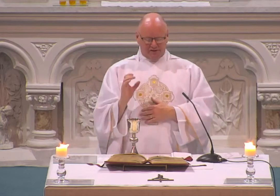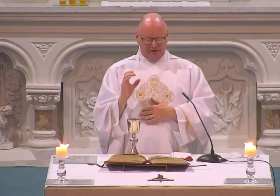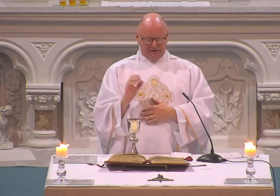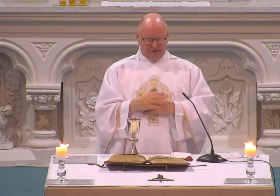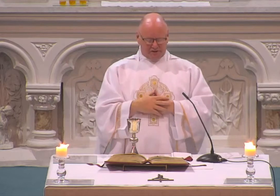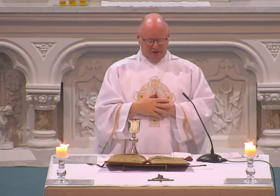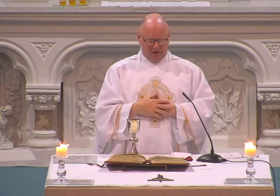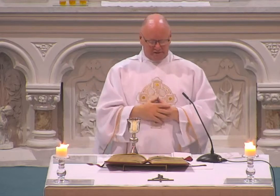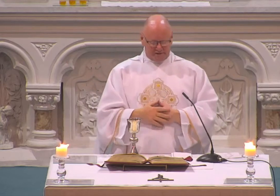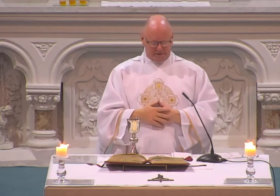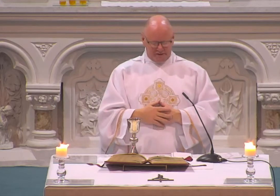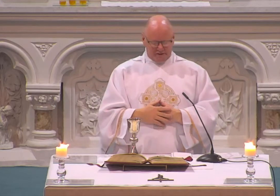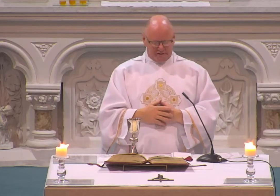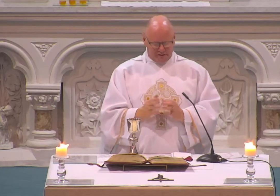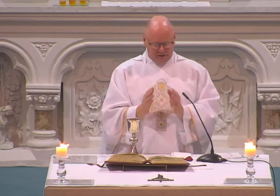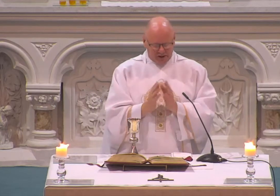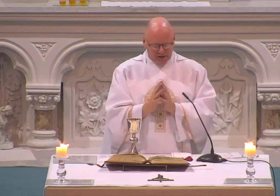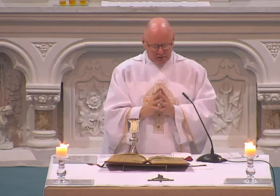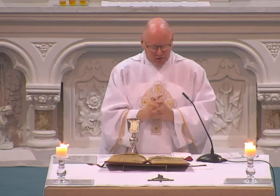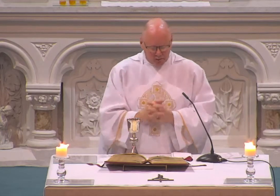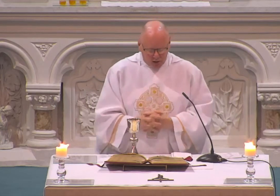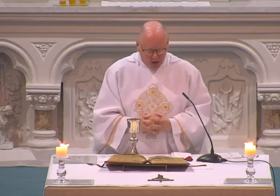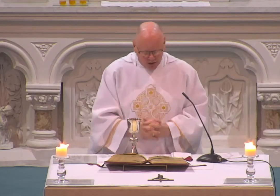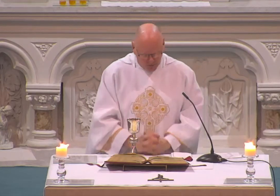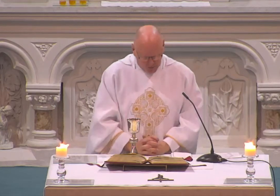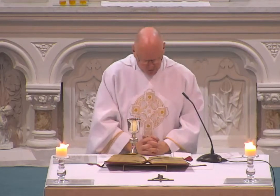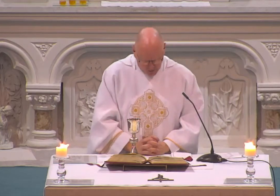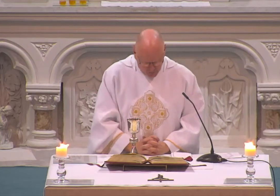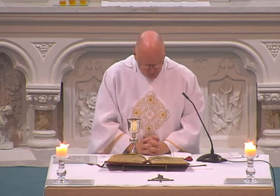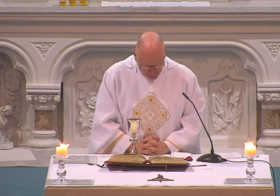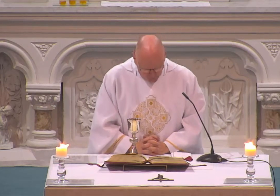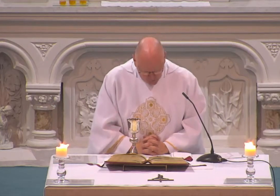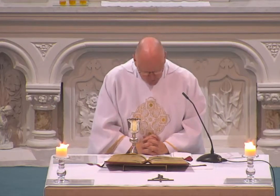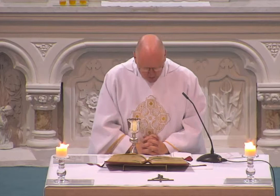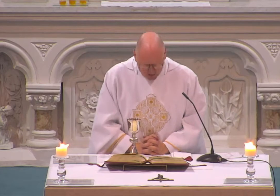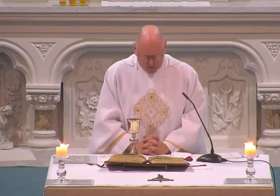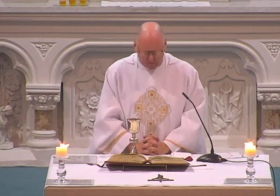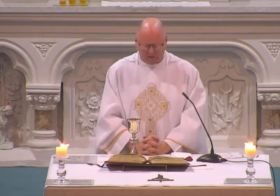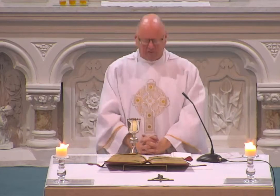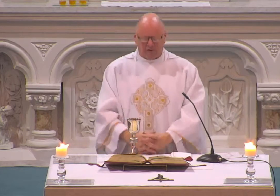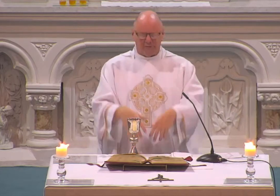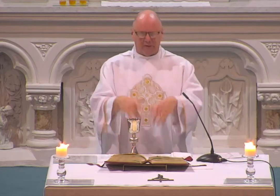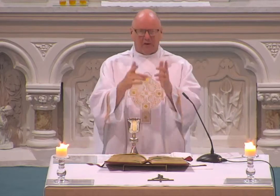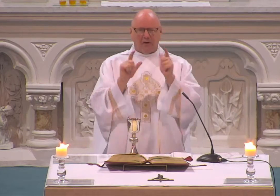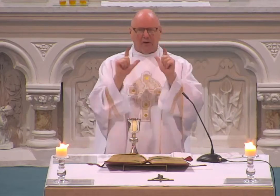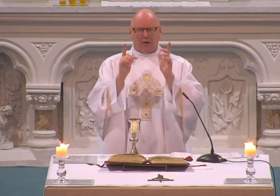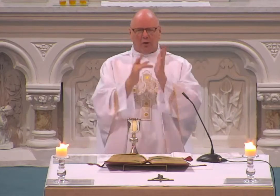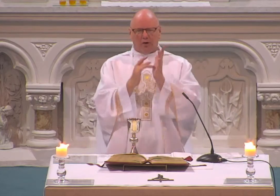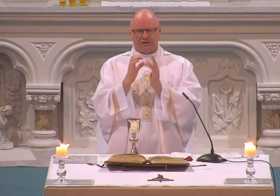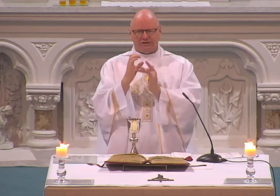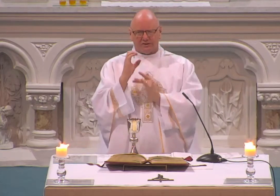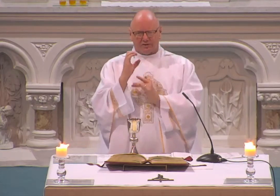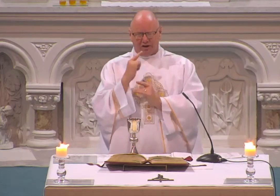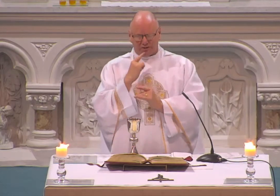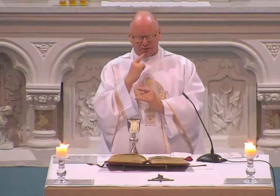Jesus Christ. For the kingdom, the power, and the glory are yours, now and forever. Lord Jesus Christ, who said